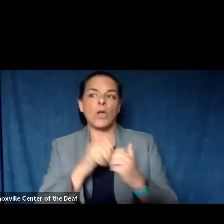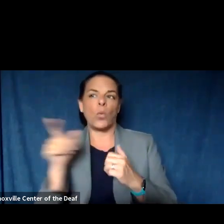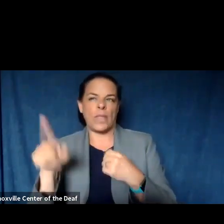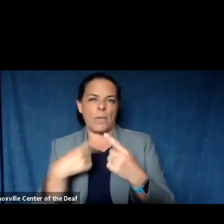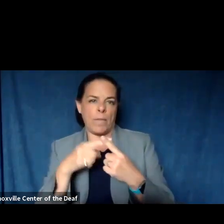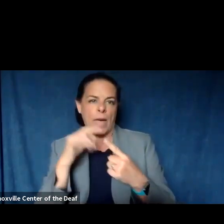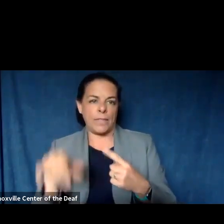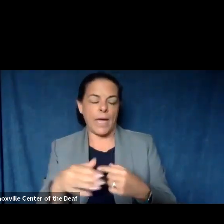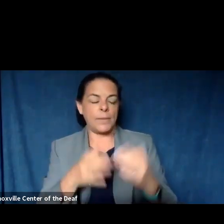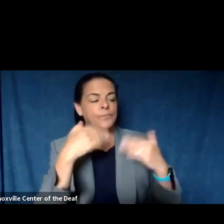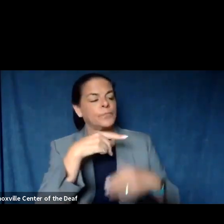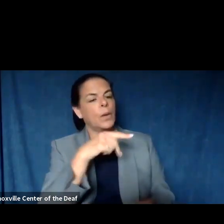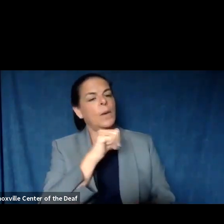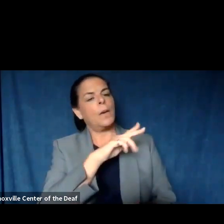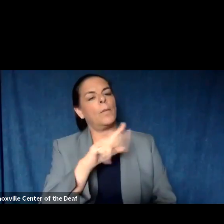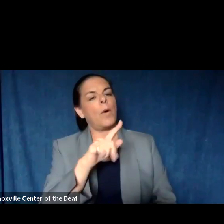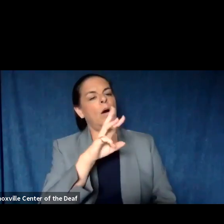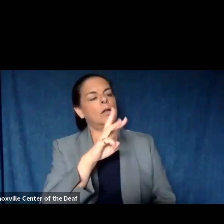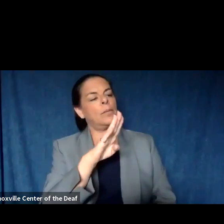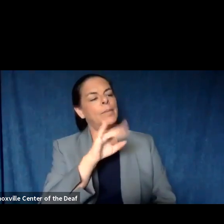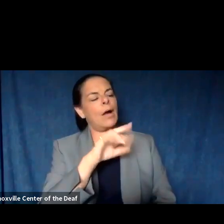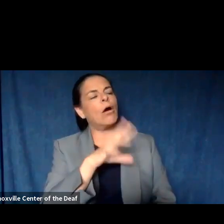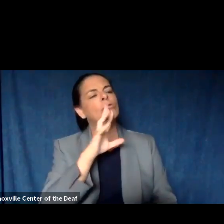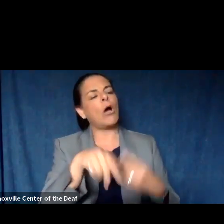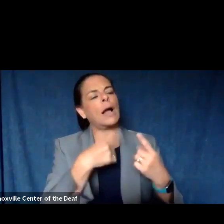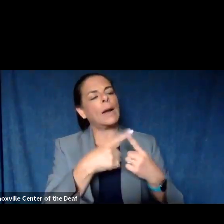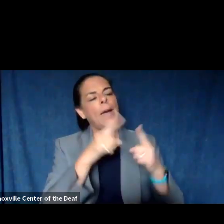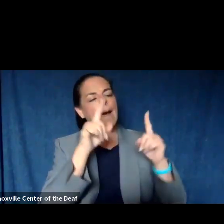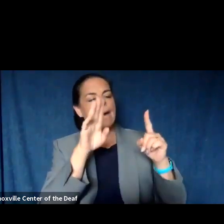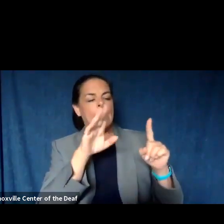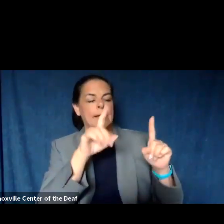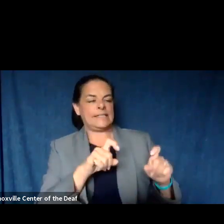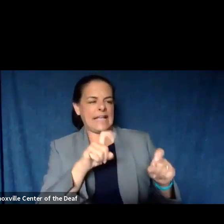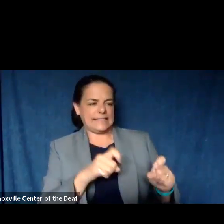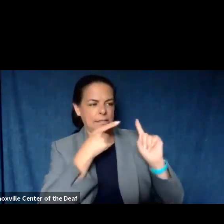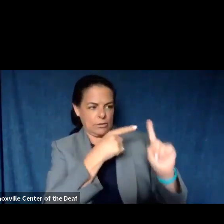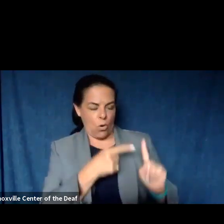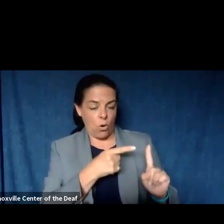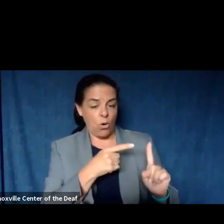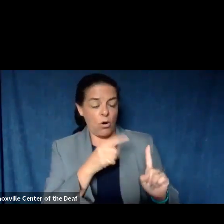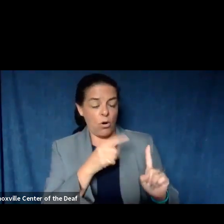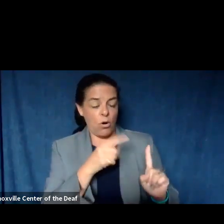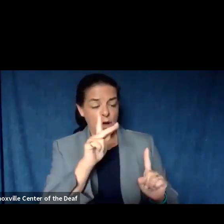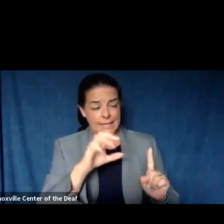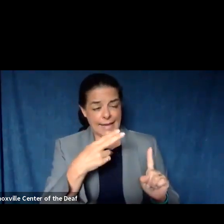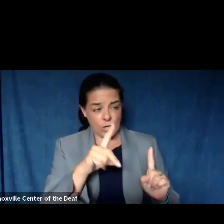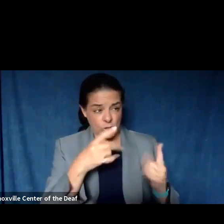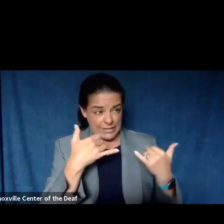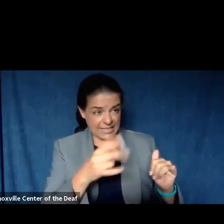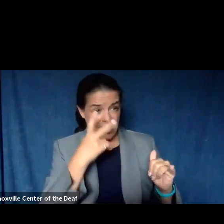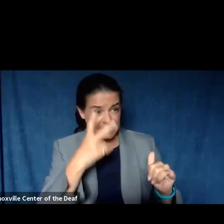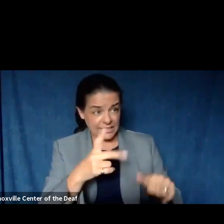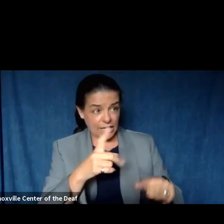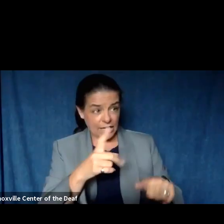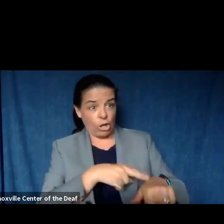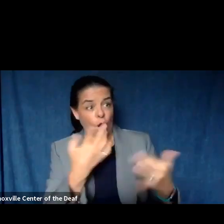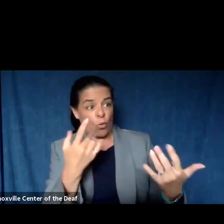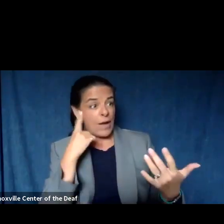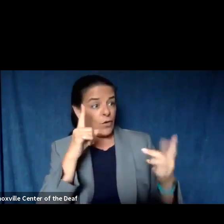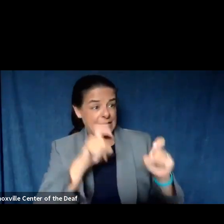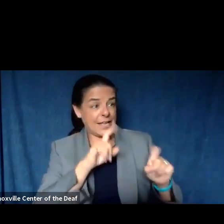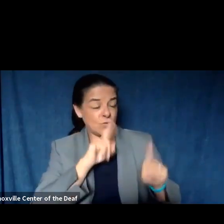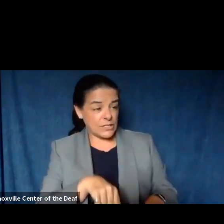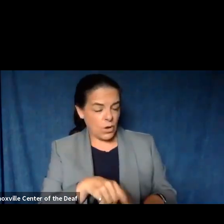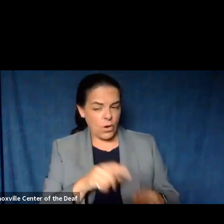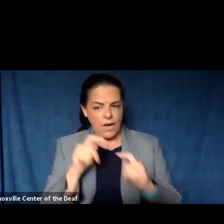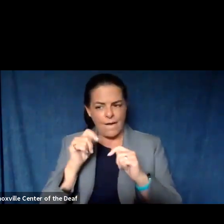with WVIR, he's got a question on the testing benchmark. KCHD and others still see long delays for test results. Mm-hmm. Rapid tests